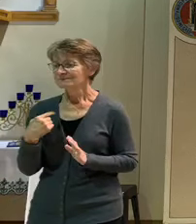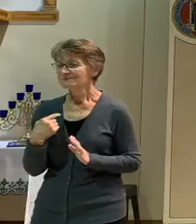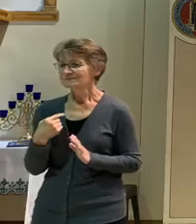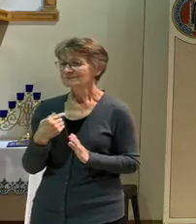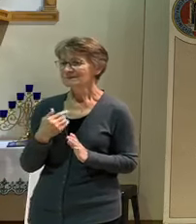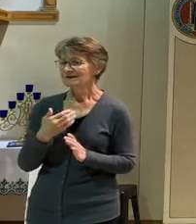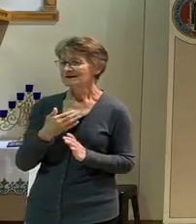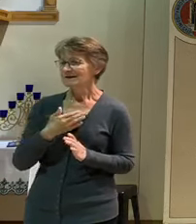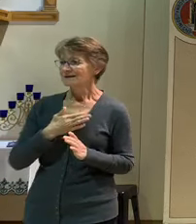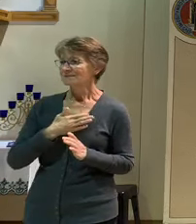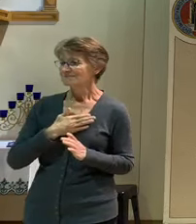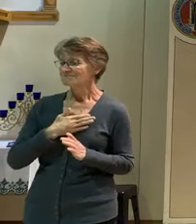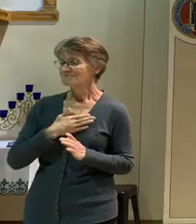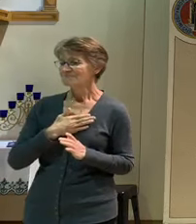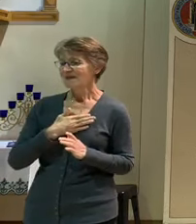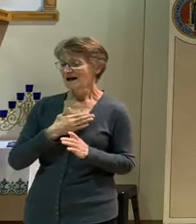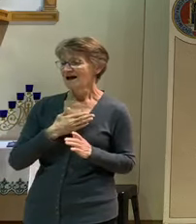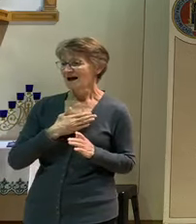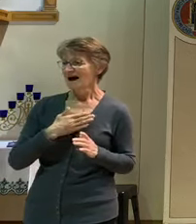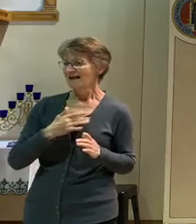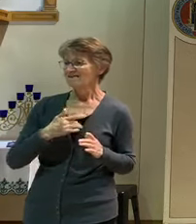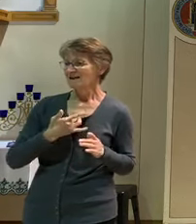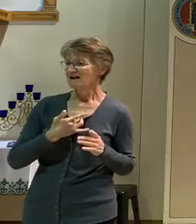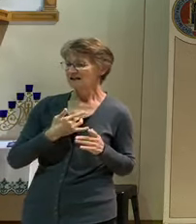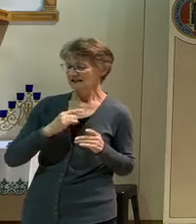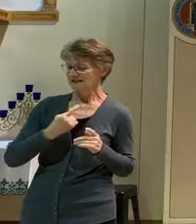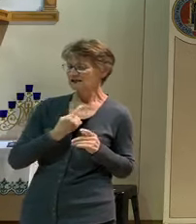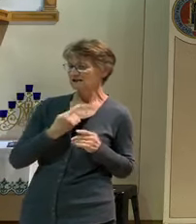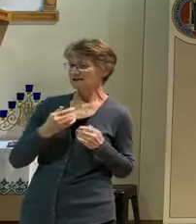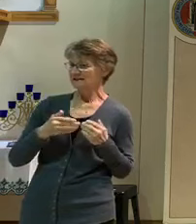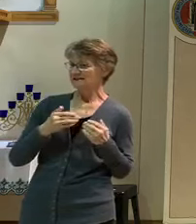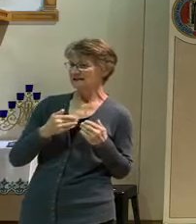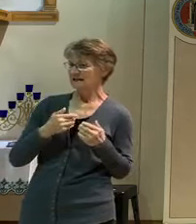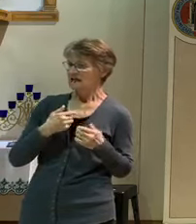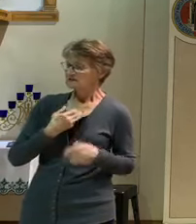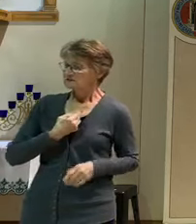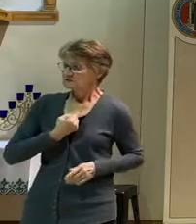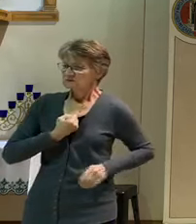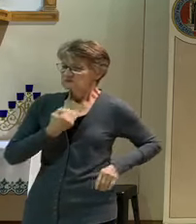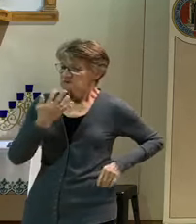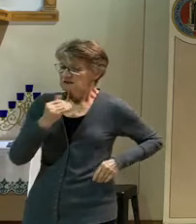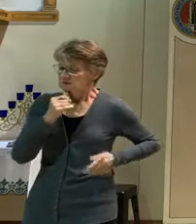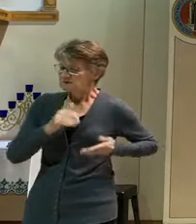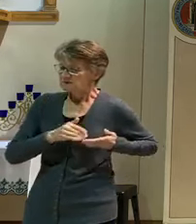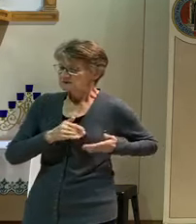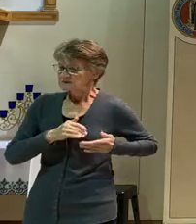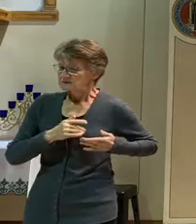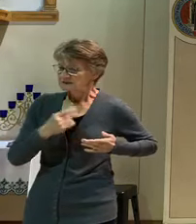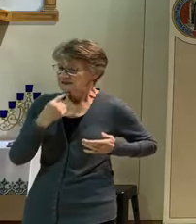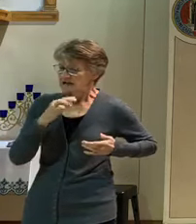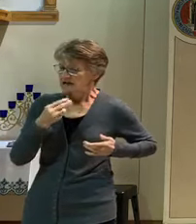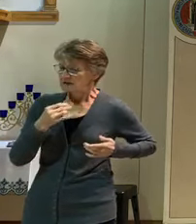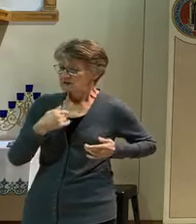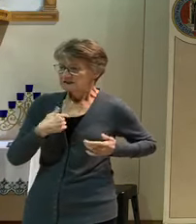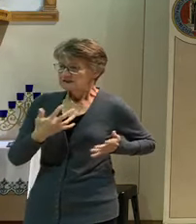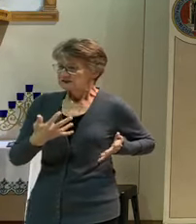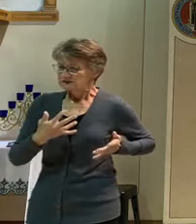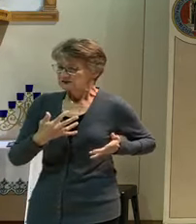my parents had the top 50 country western music